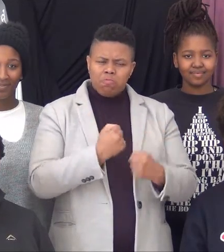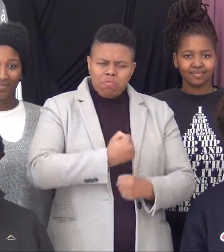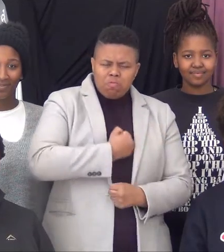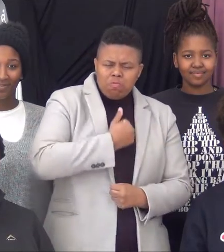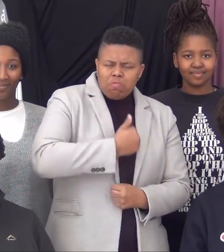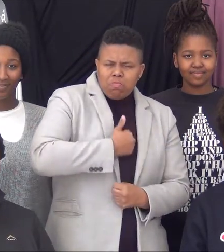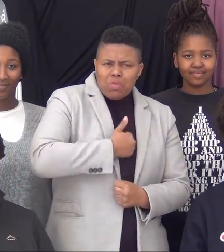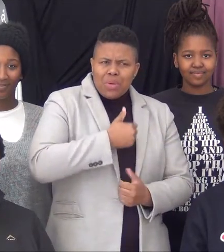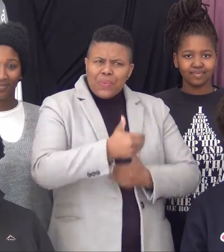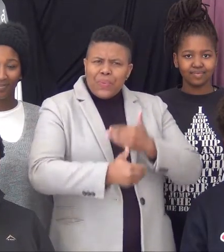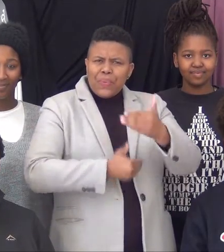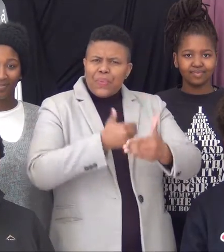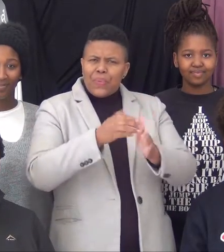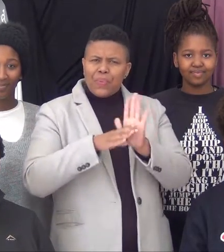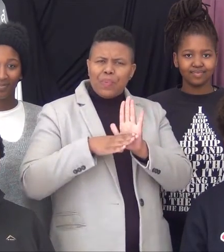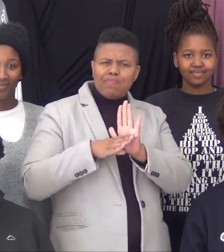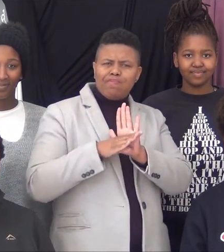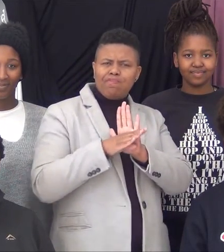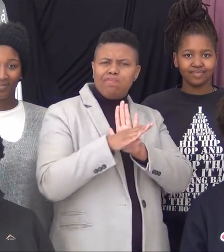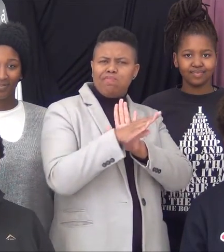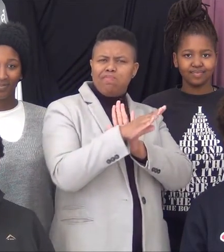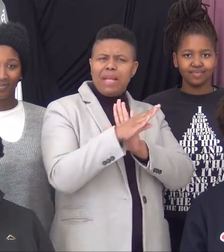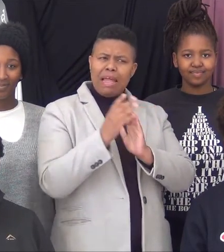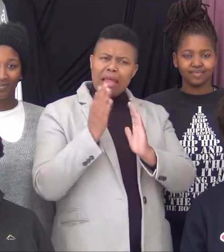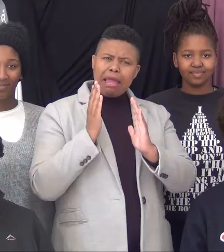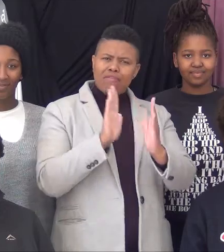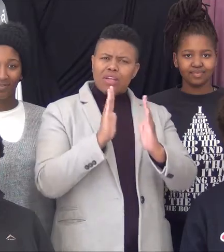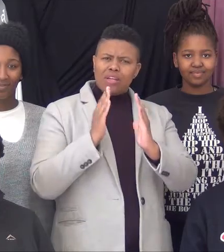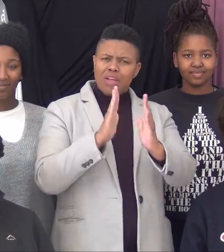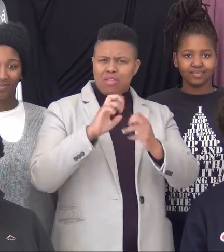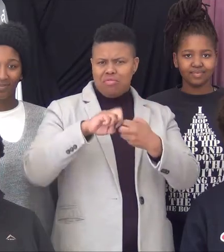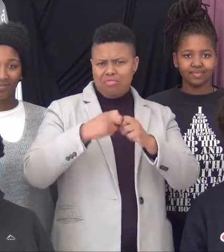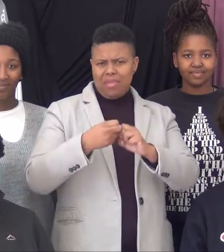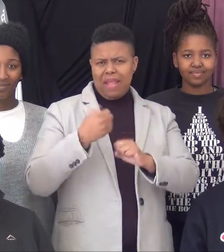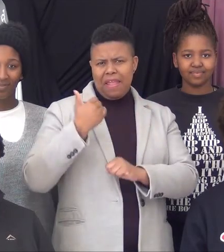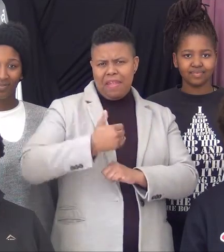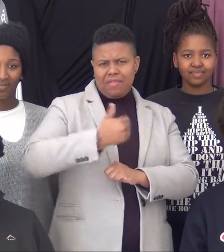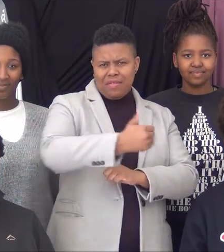in overcoming the challenges they face in their daily lives.